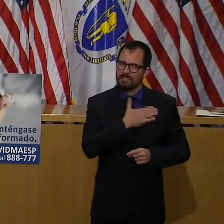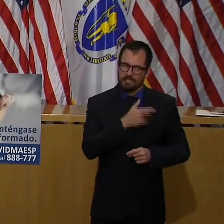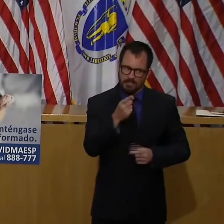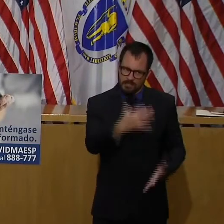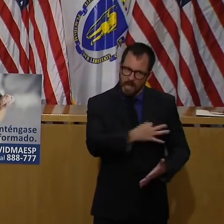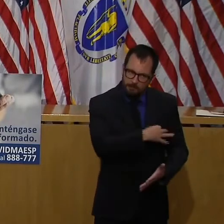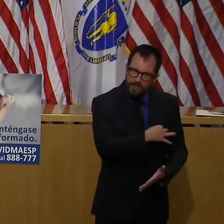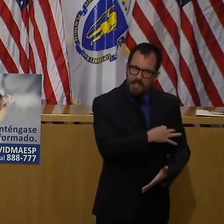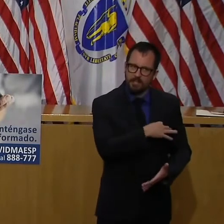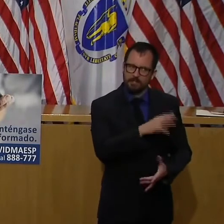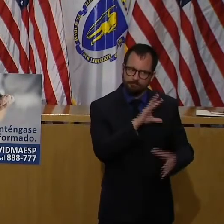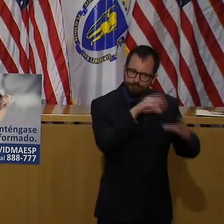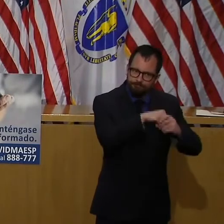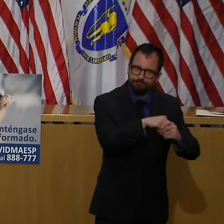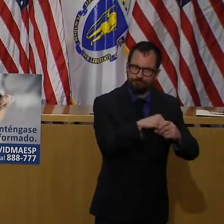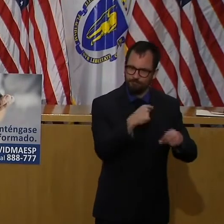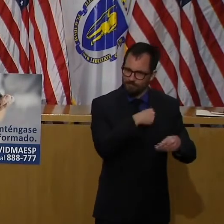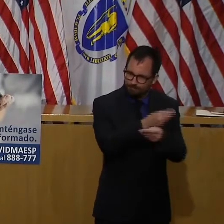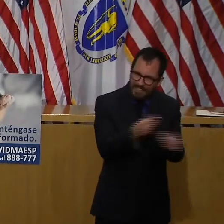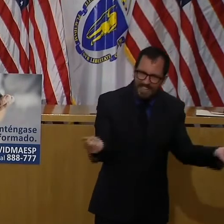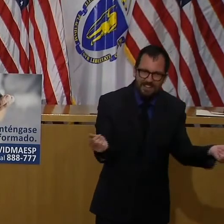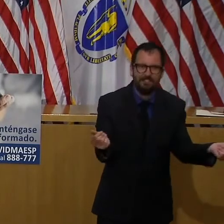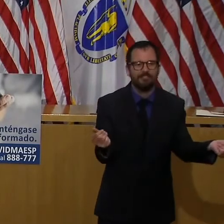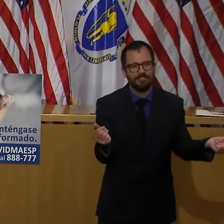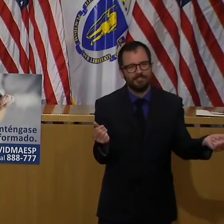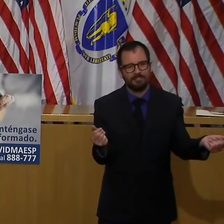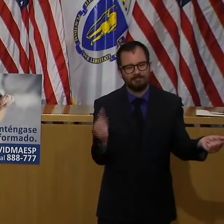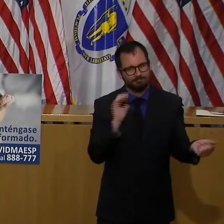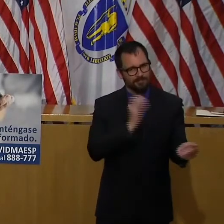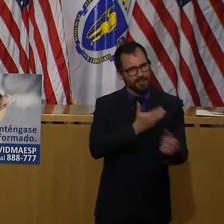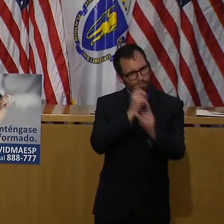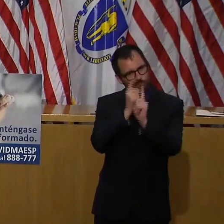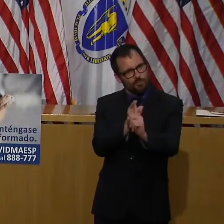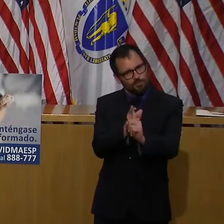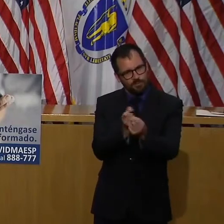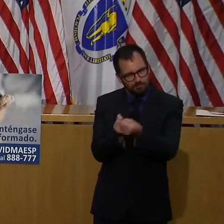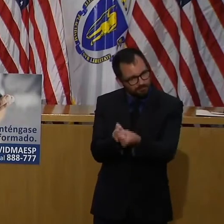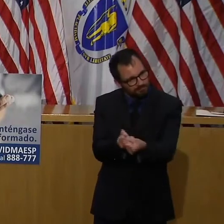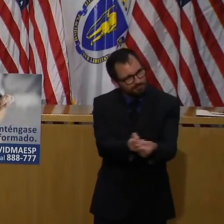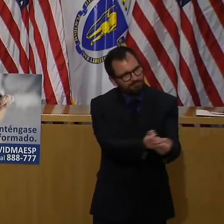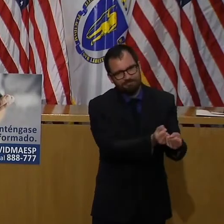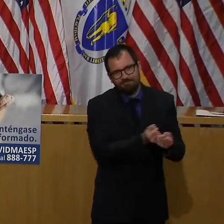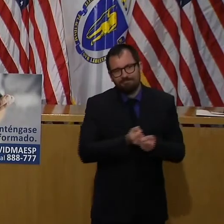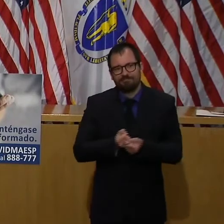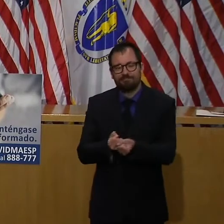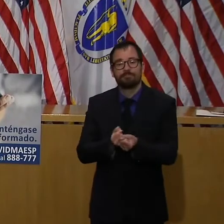a very small number of states that actually got a pandemic unemployment assistance program